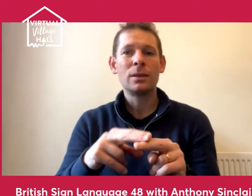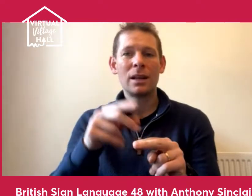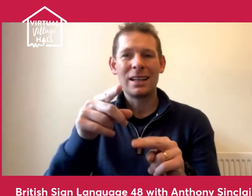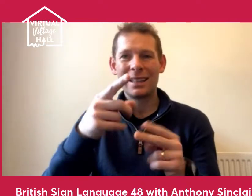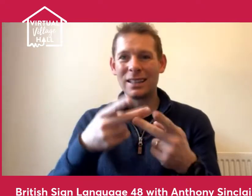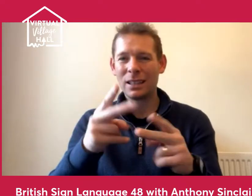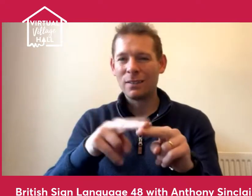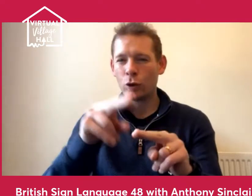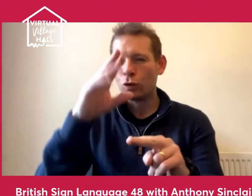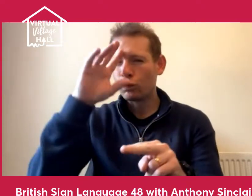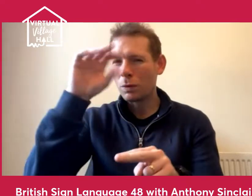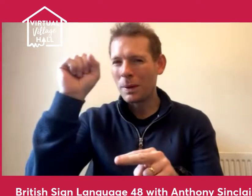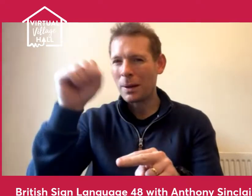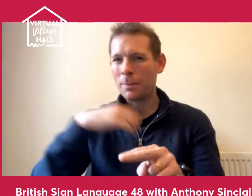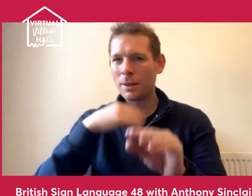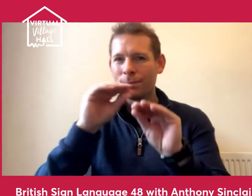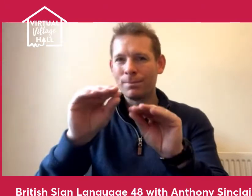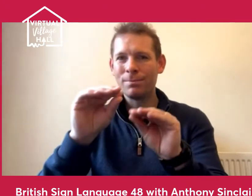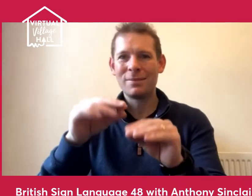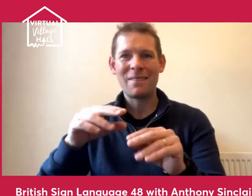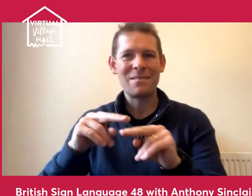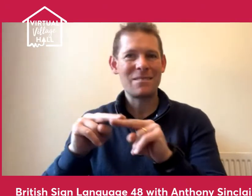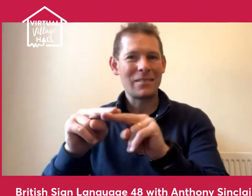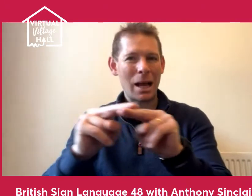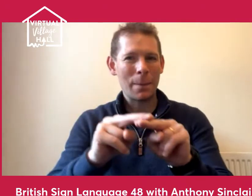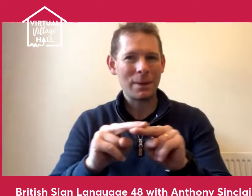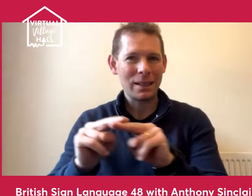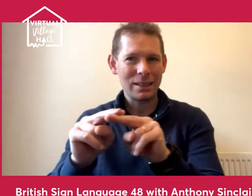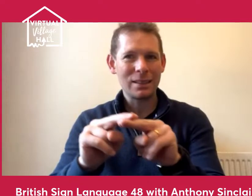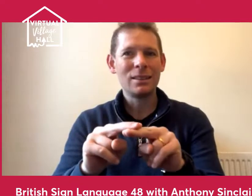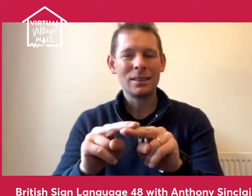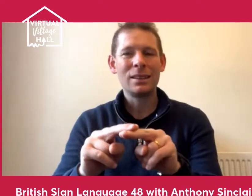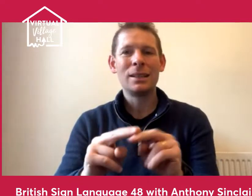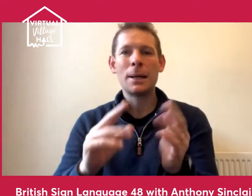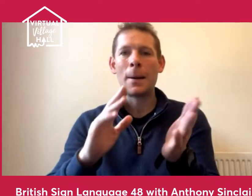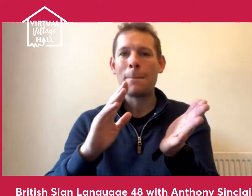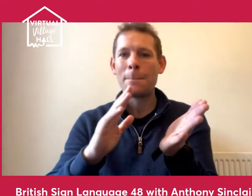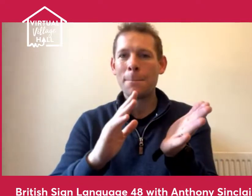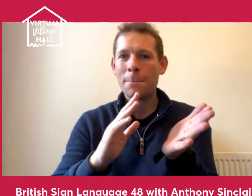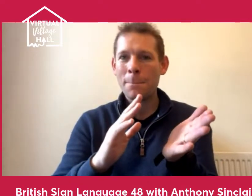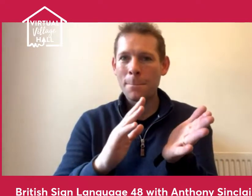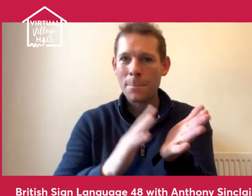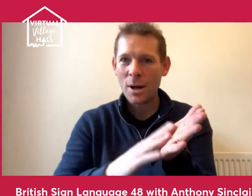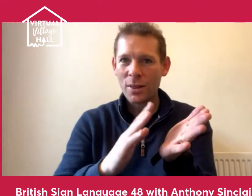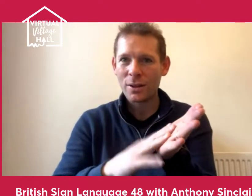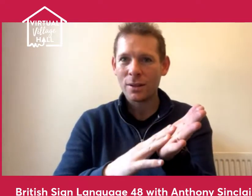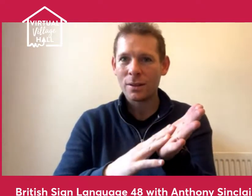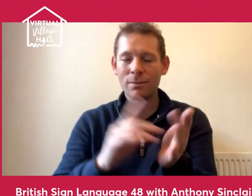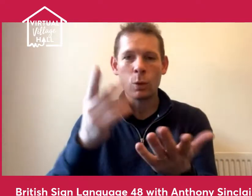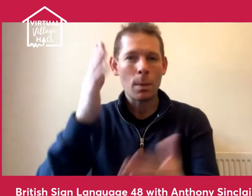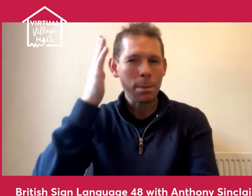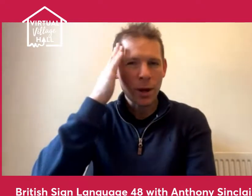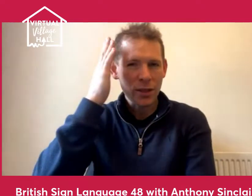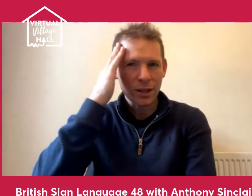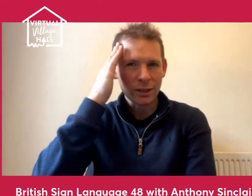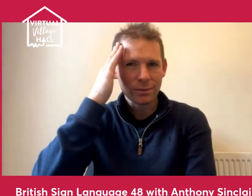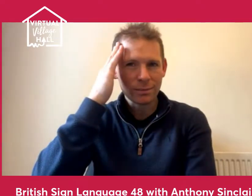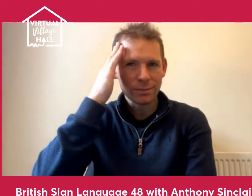So if you've got family members, if you can remember the sign for family, we can talk about our